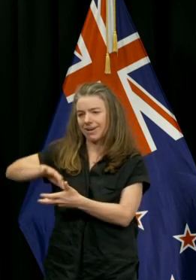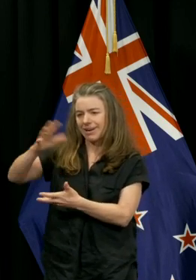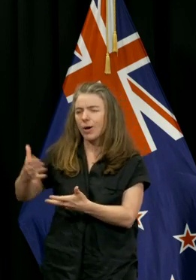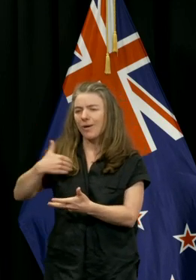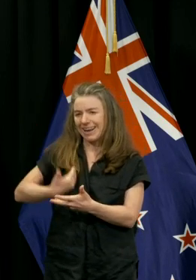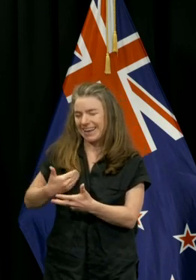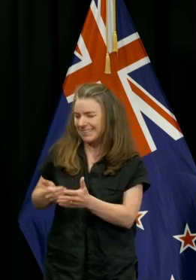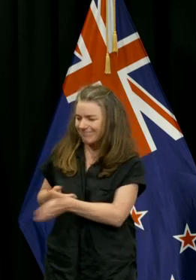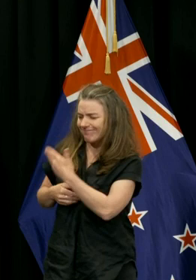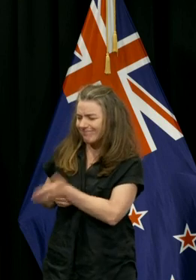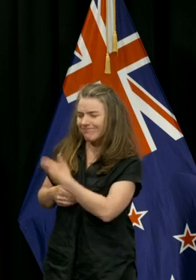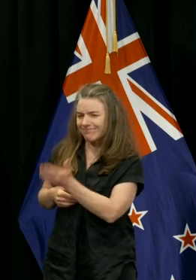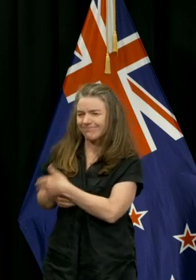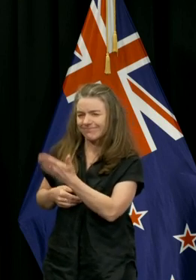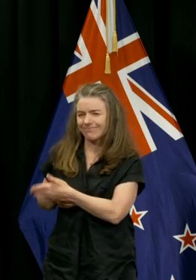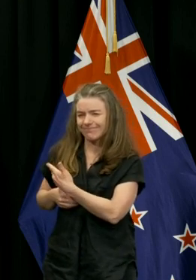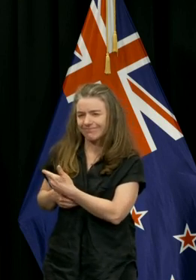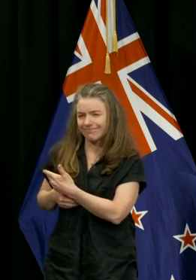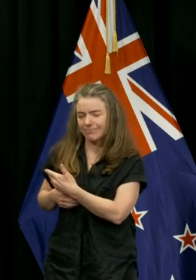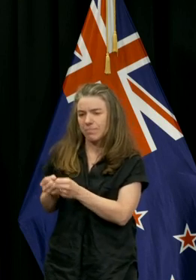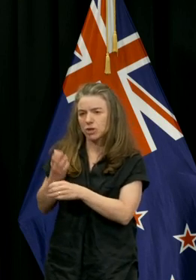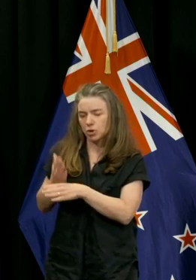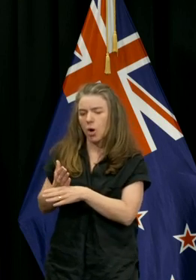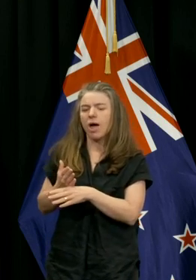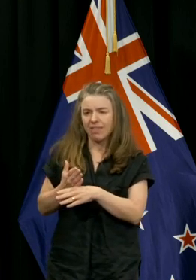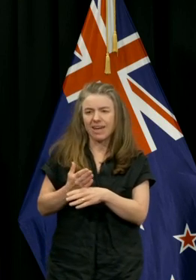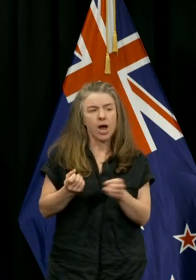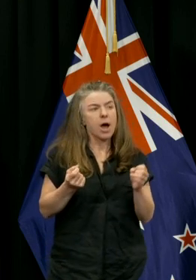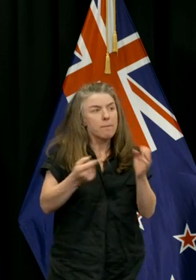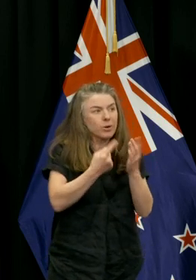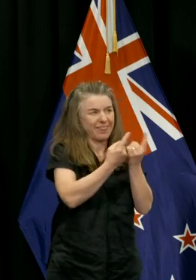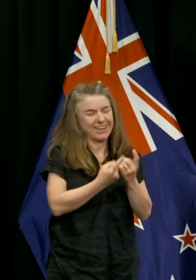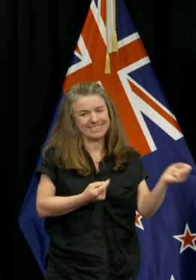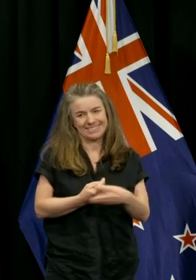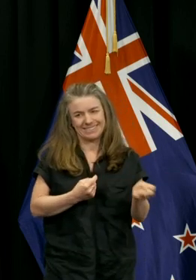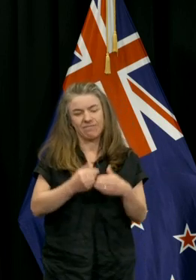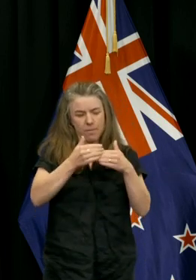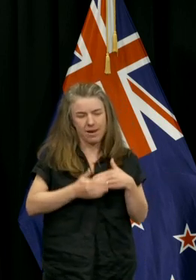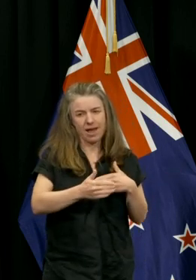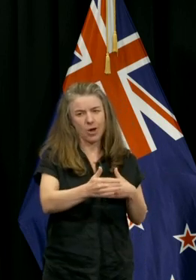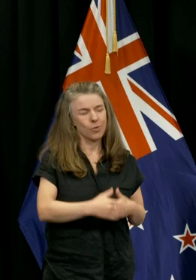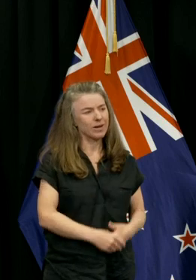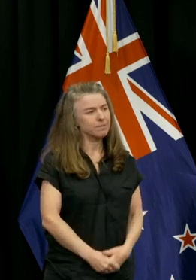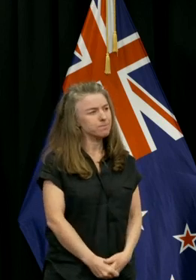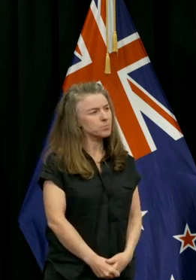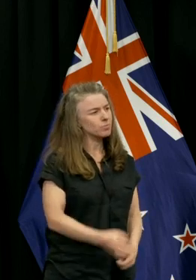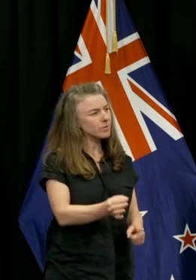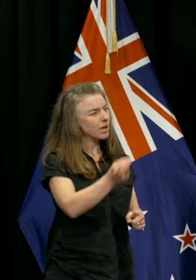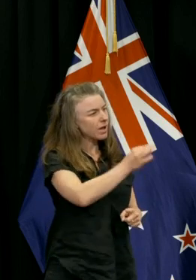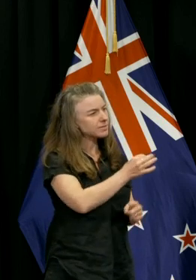We need to get rid of the distribution that's already there and then focus on essential lines. To the Finance Minister,